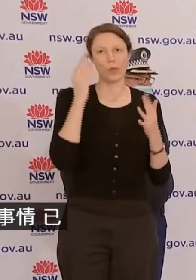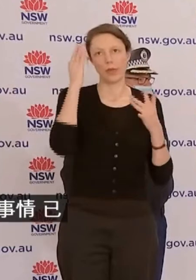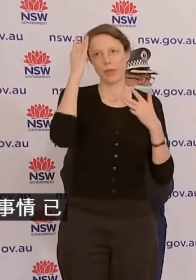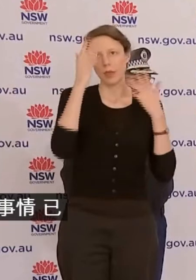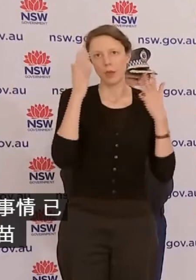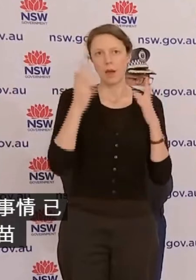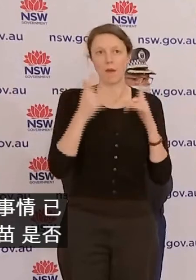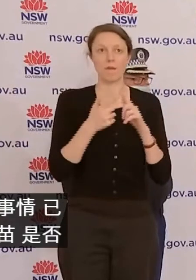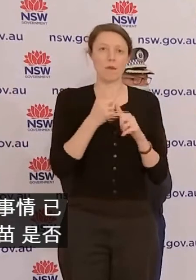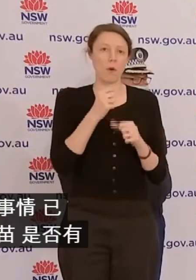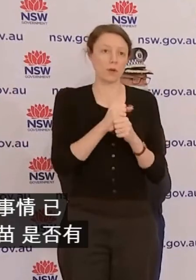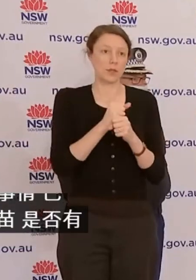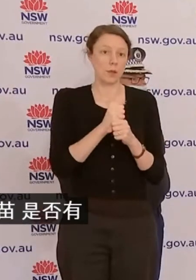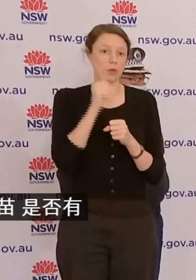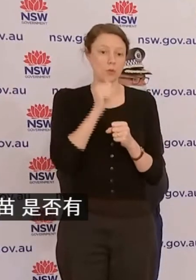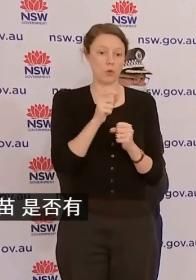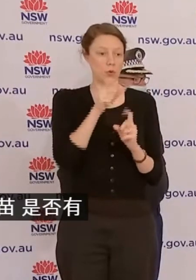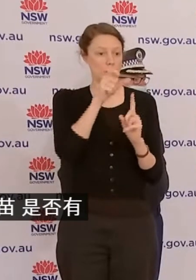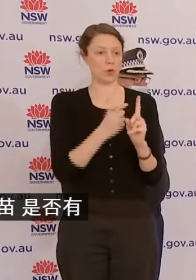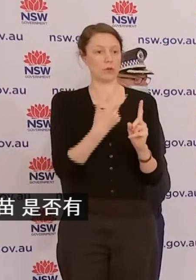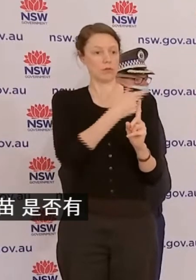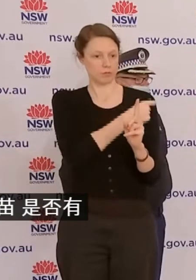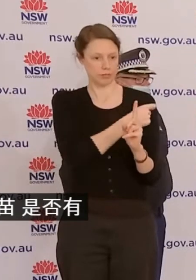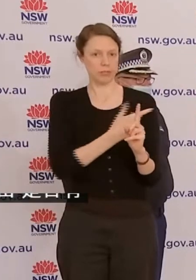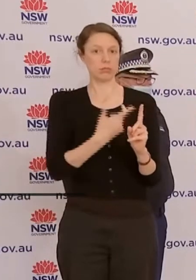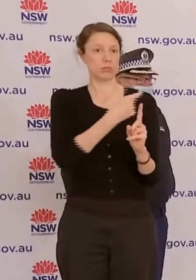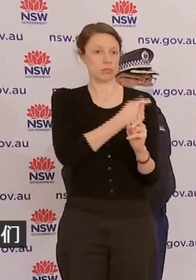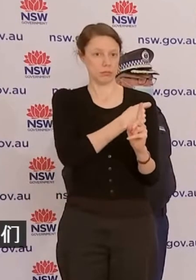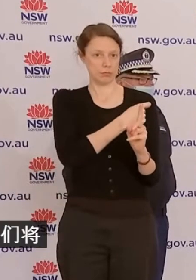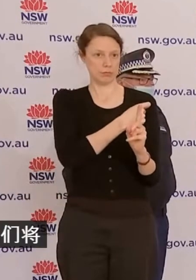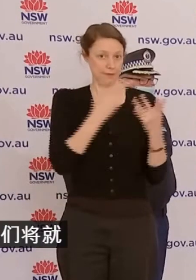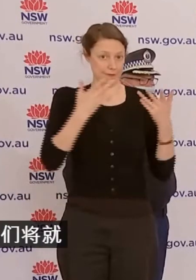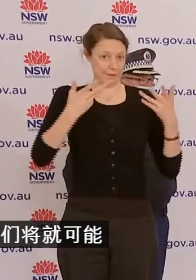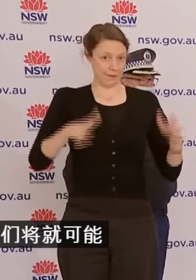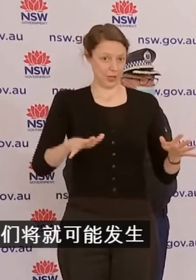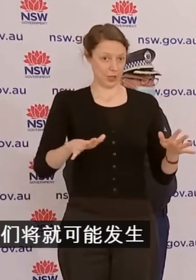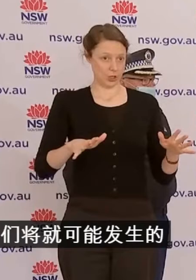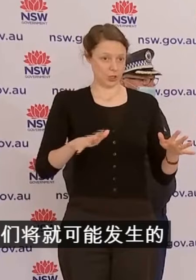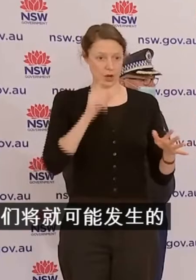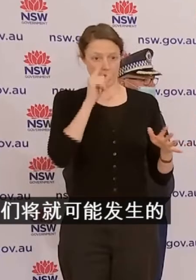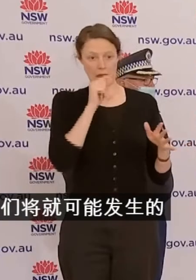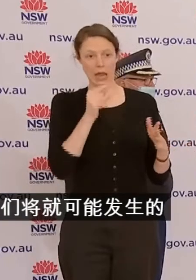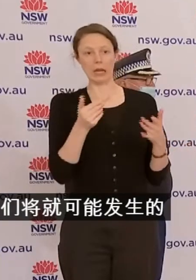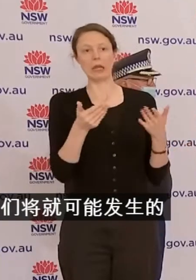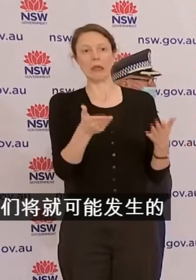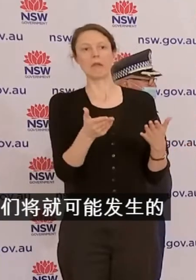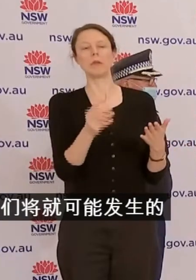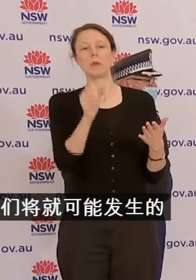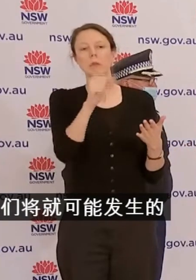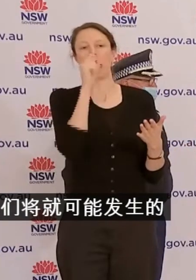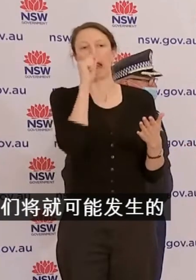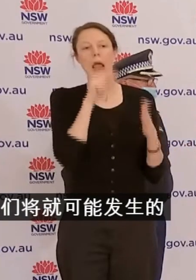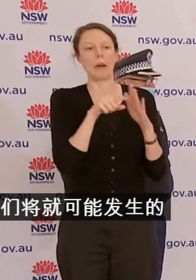are fully vaccinated, is there any opportunity to do certain activities? We will provide advice on what are